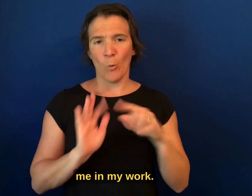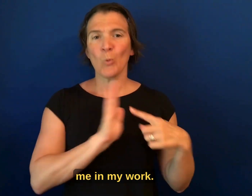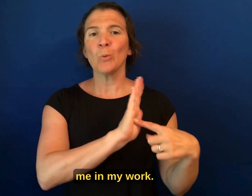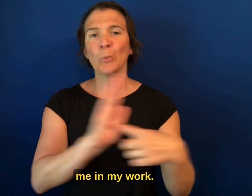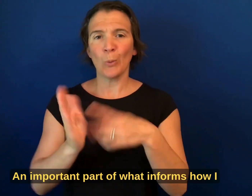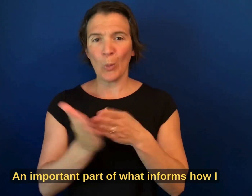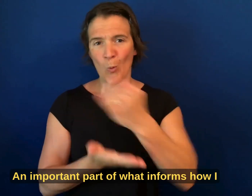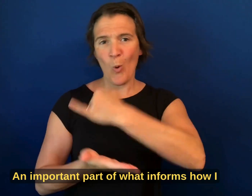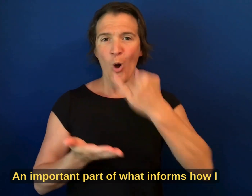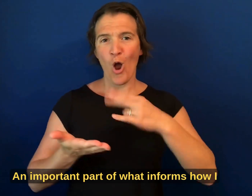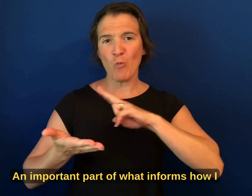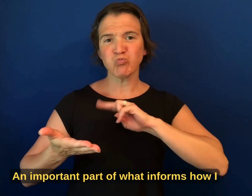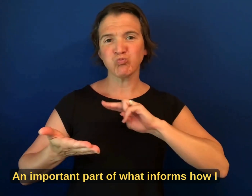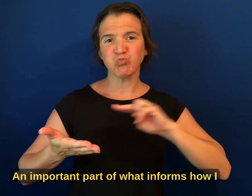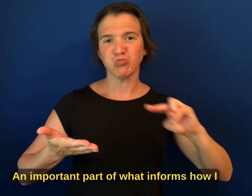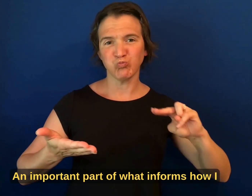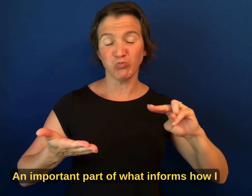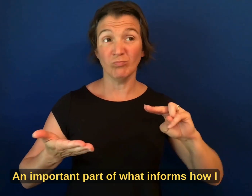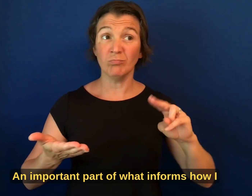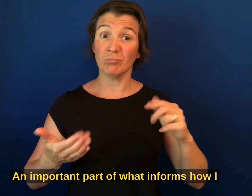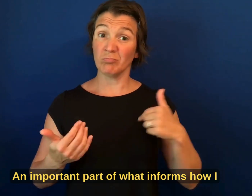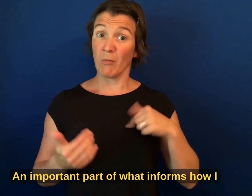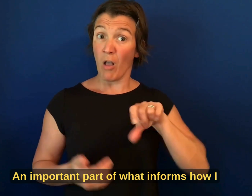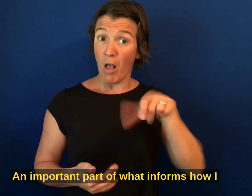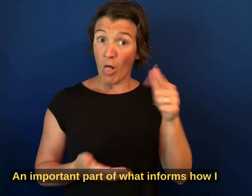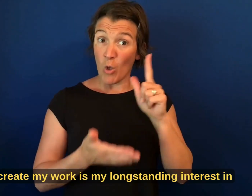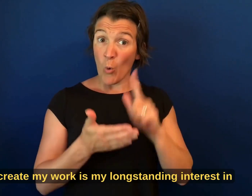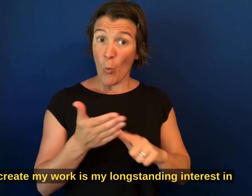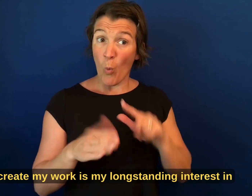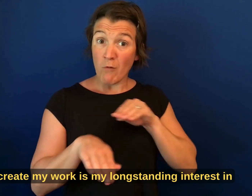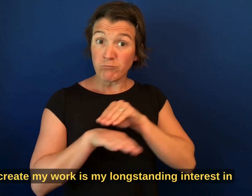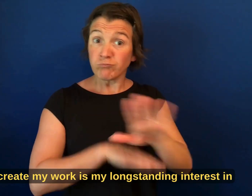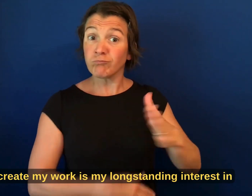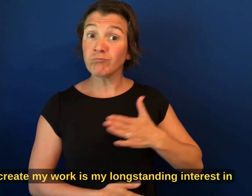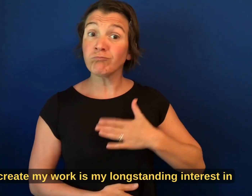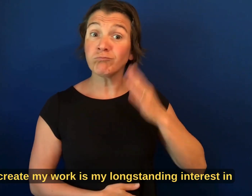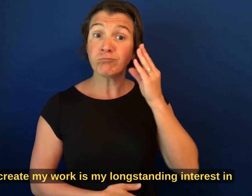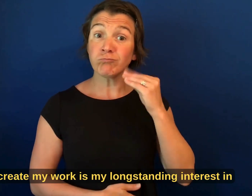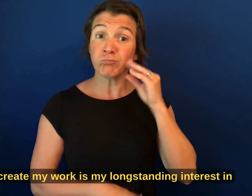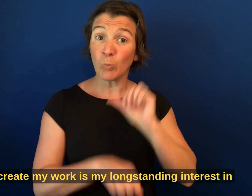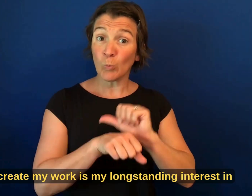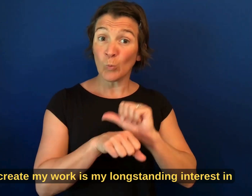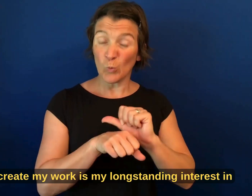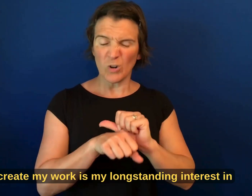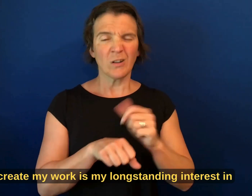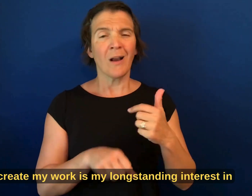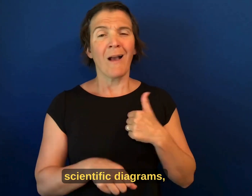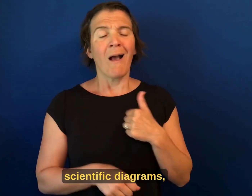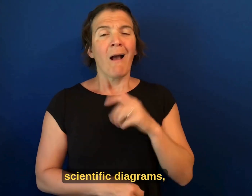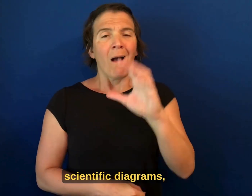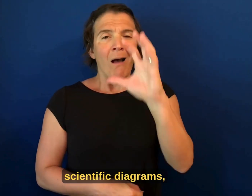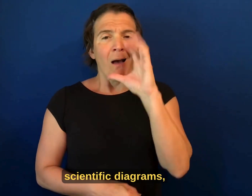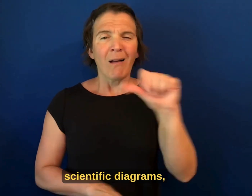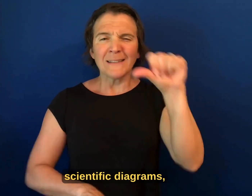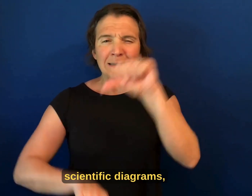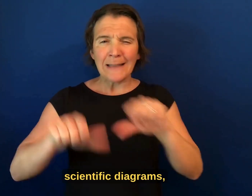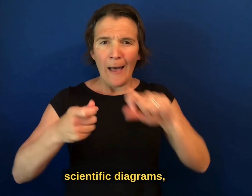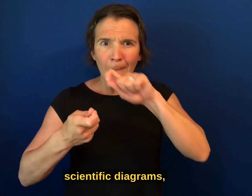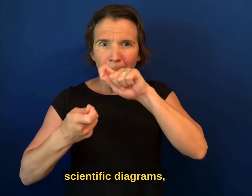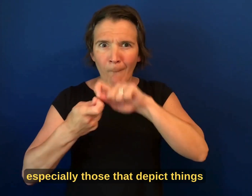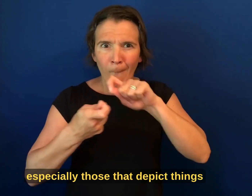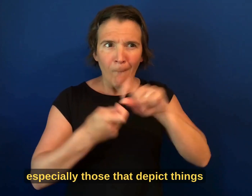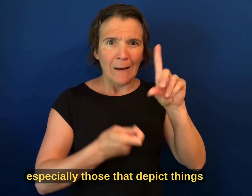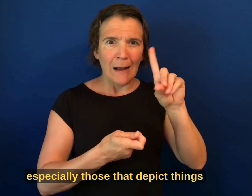work. An important part of what informs how I create my work is my longstanding interest in scientific